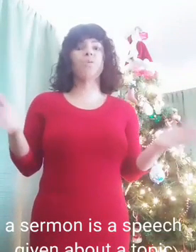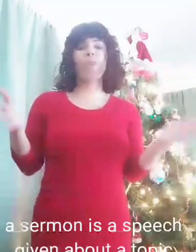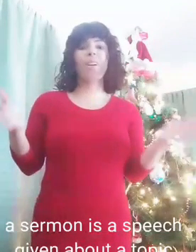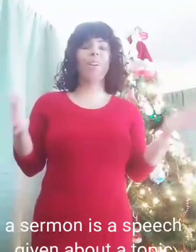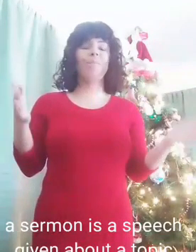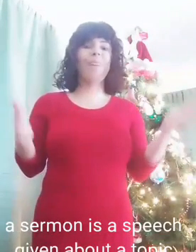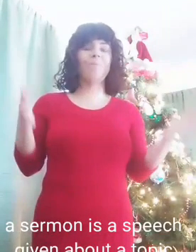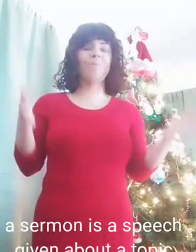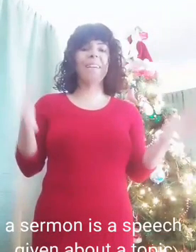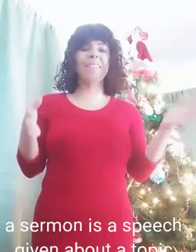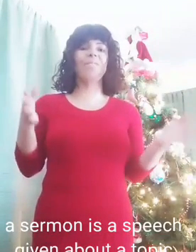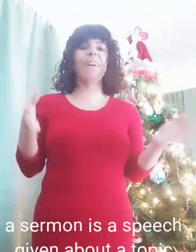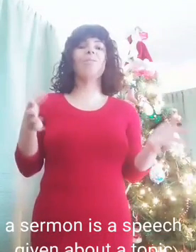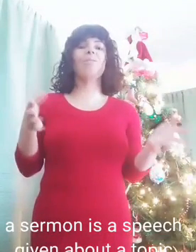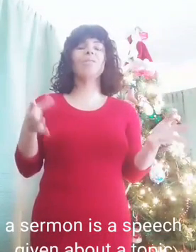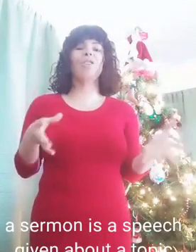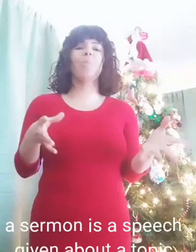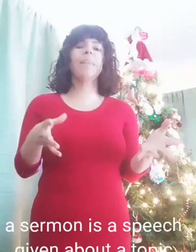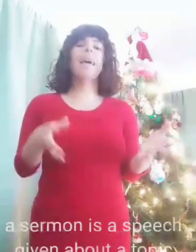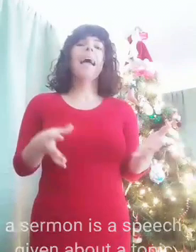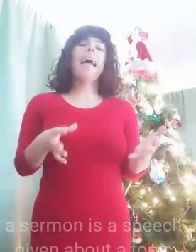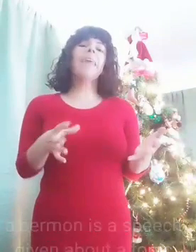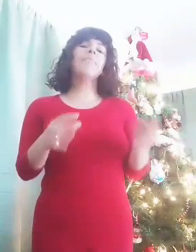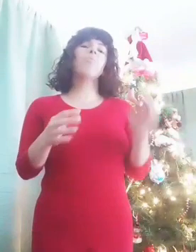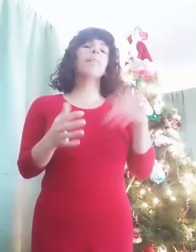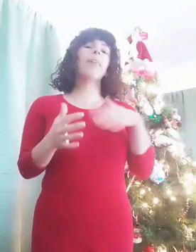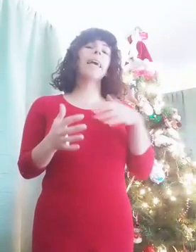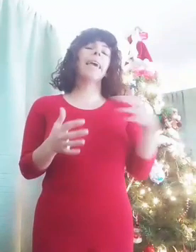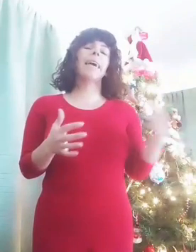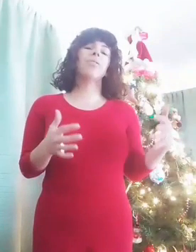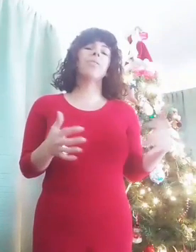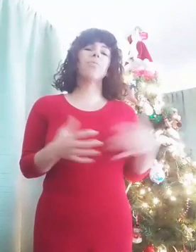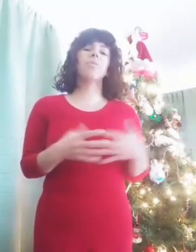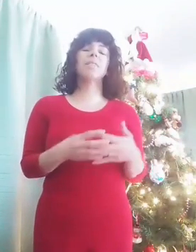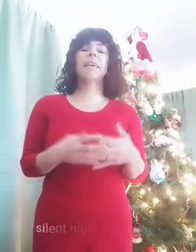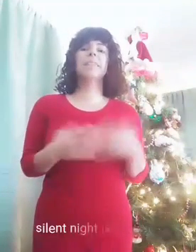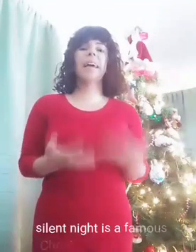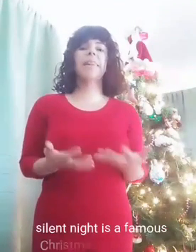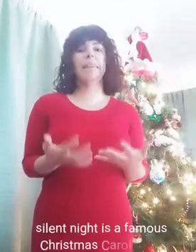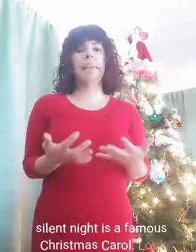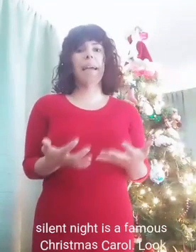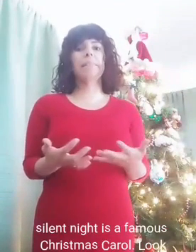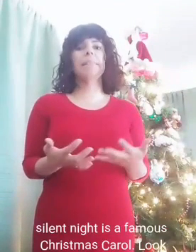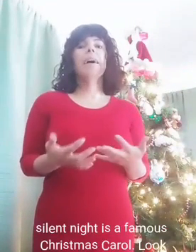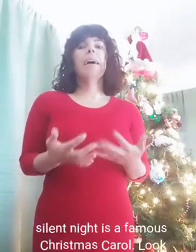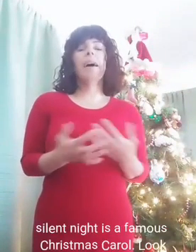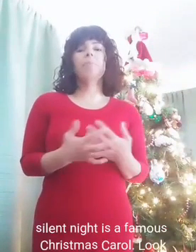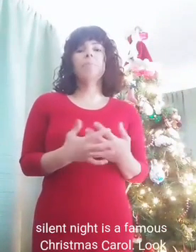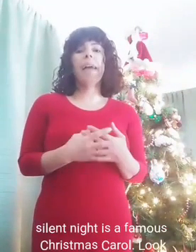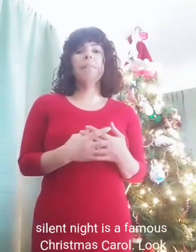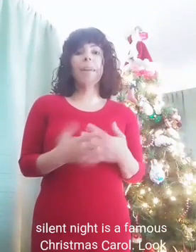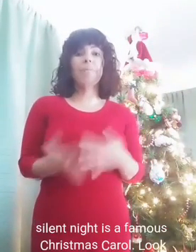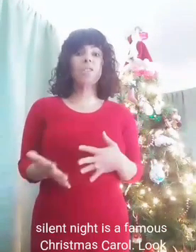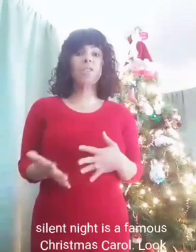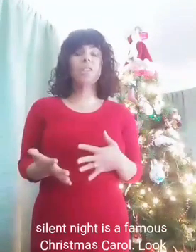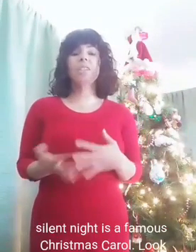42 minutes to an hour sermon and then we light candles and we'll sing Silent Night. I love that tradition